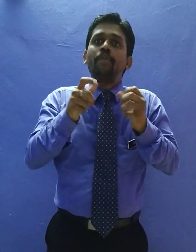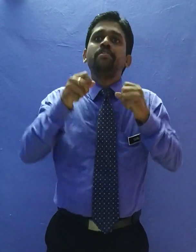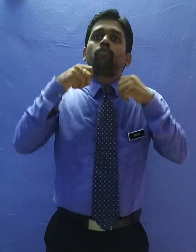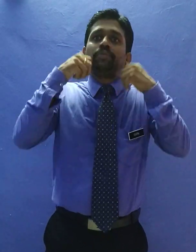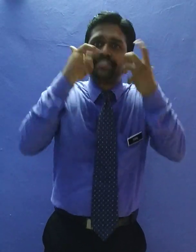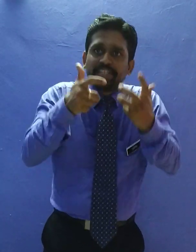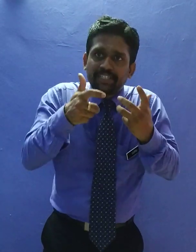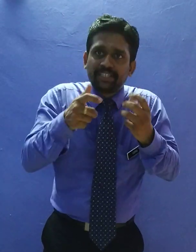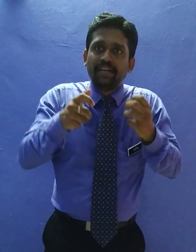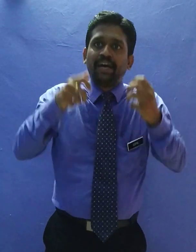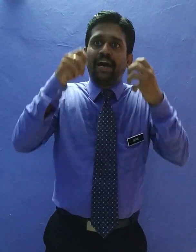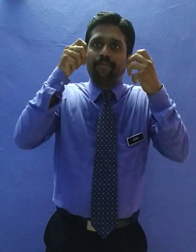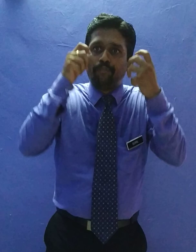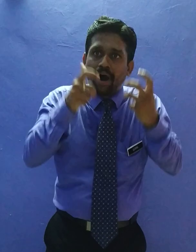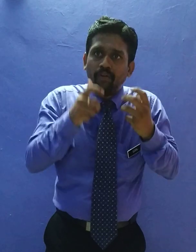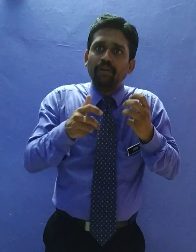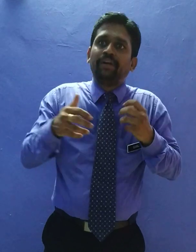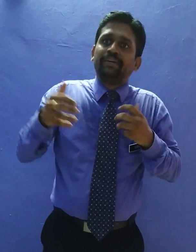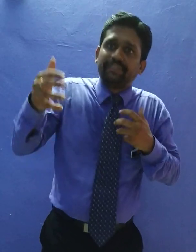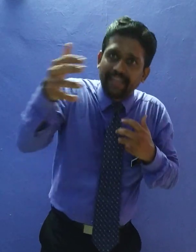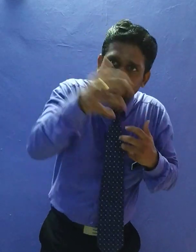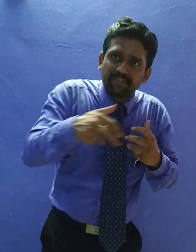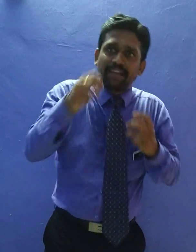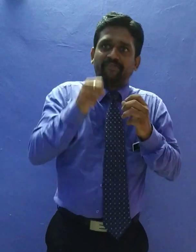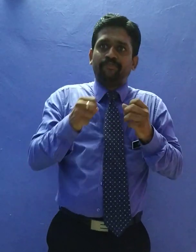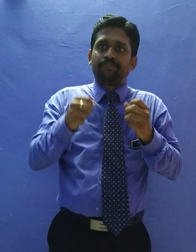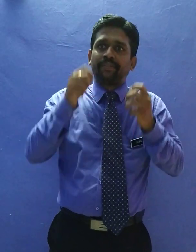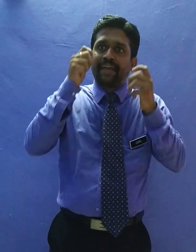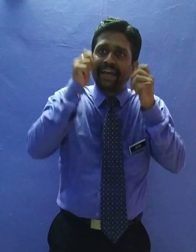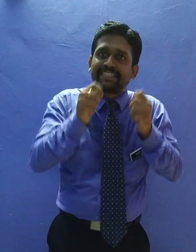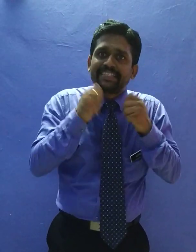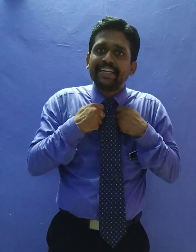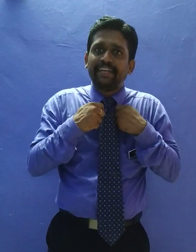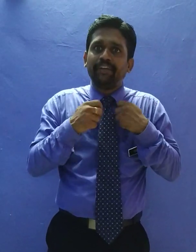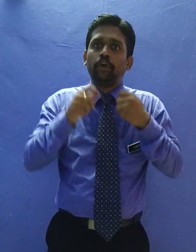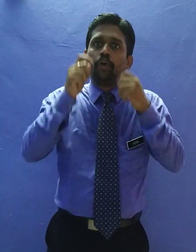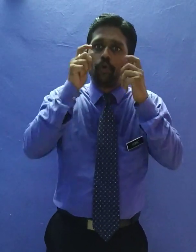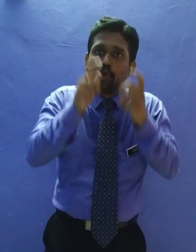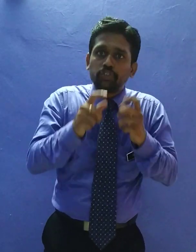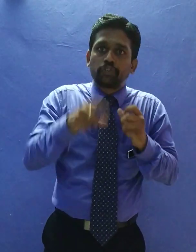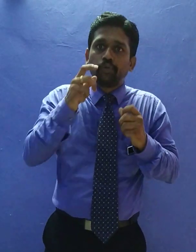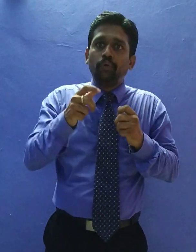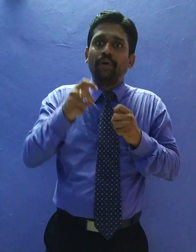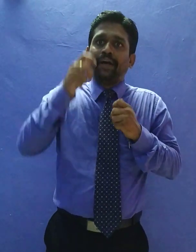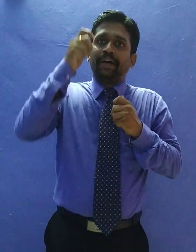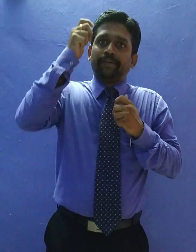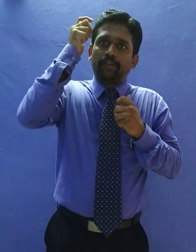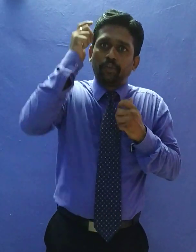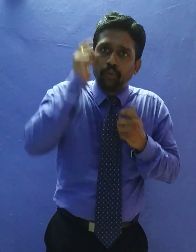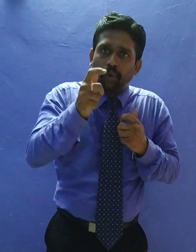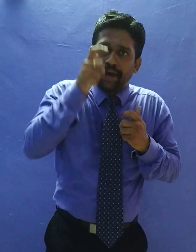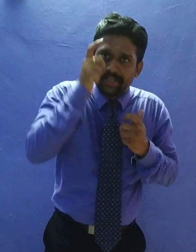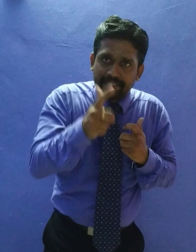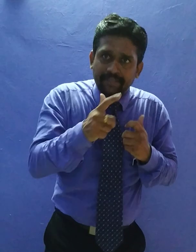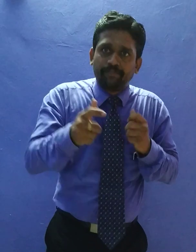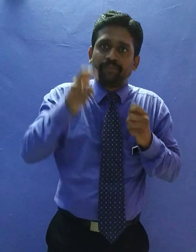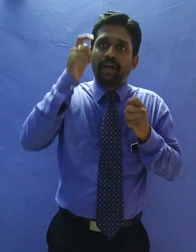own questions among themselves. As the saying goes to, two heads